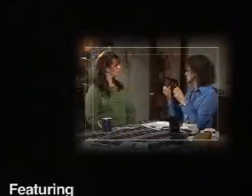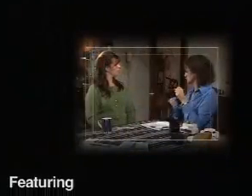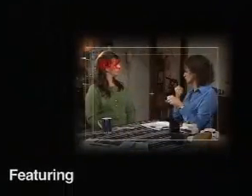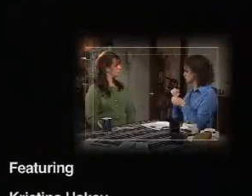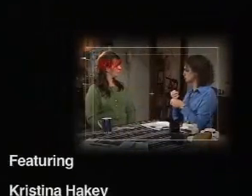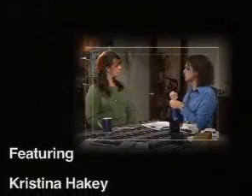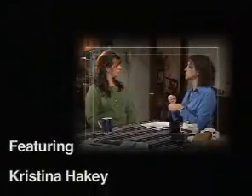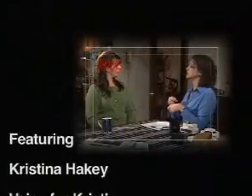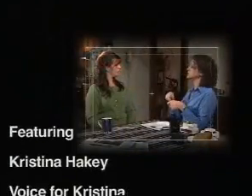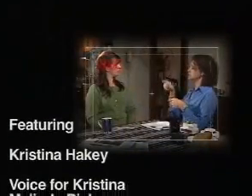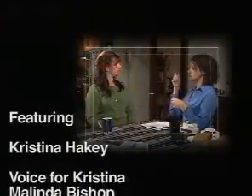year.